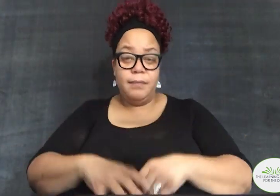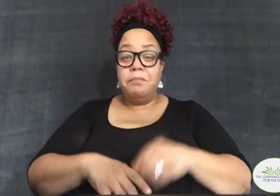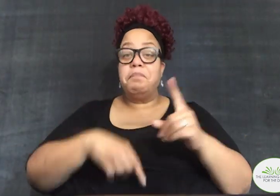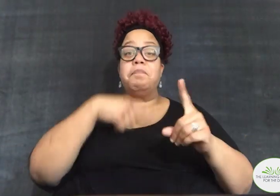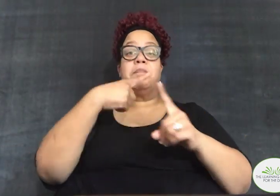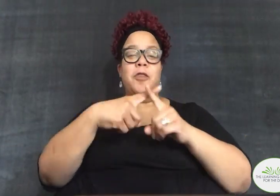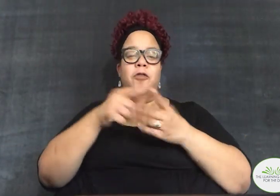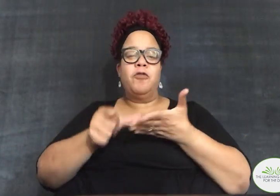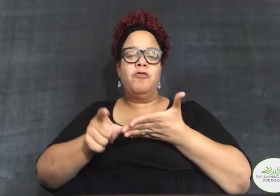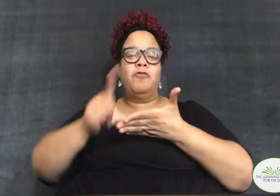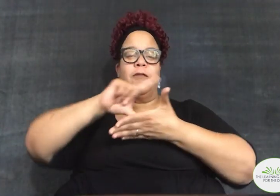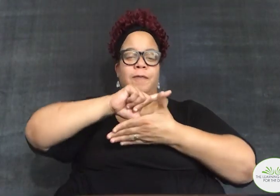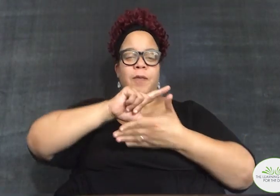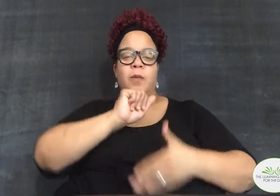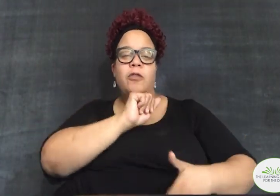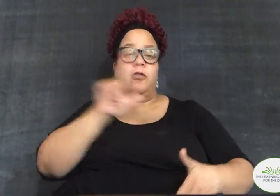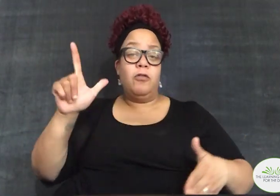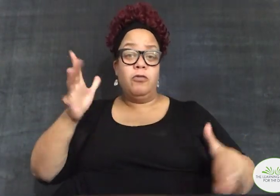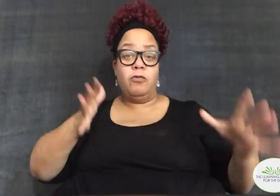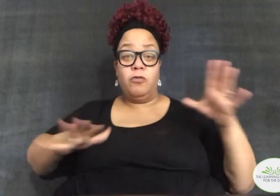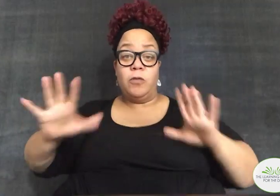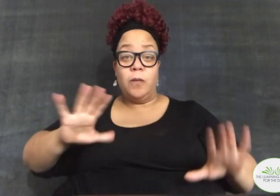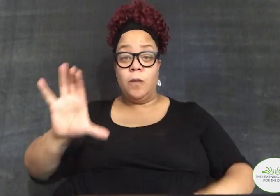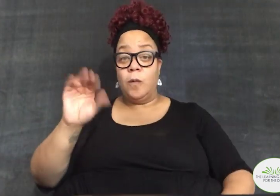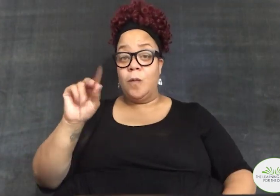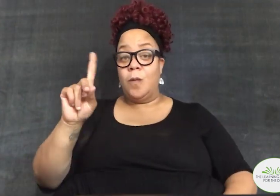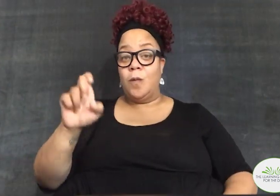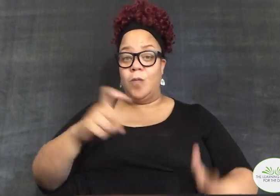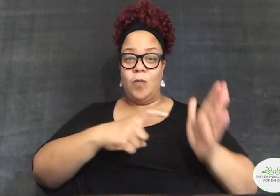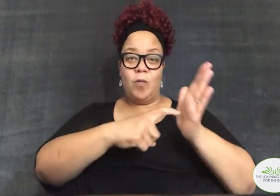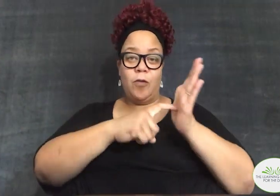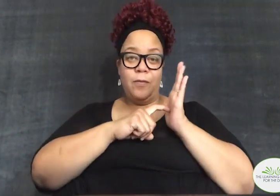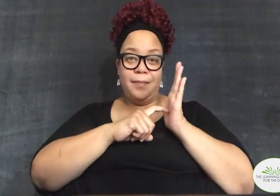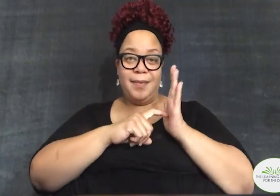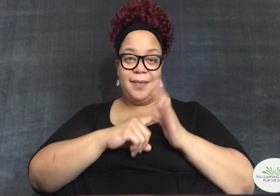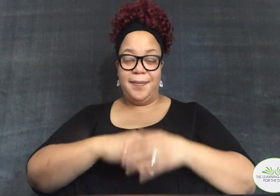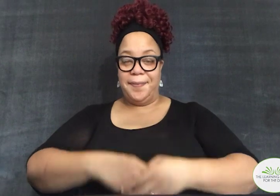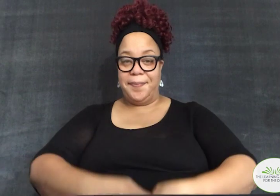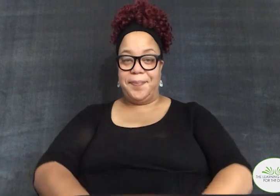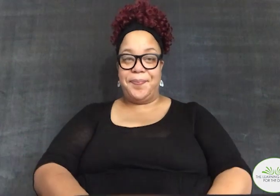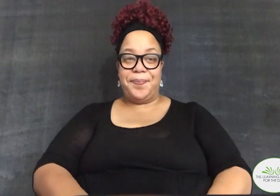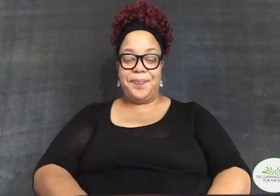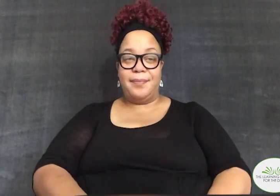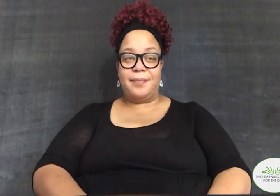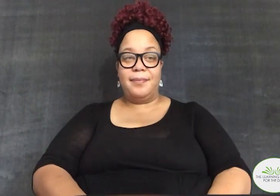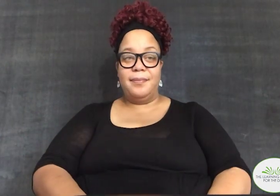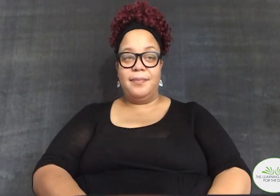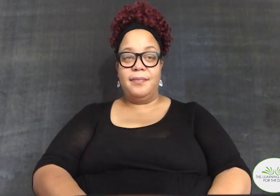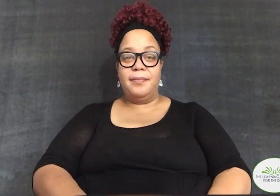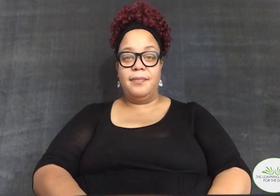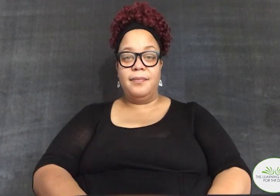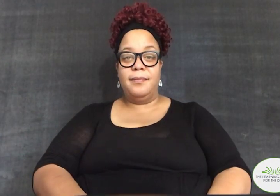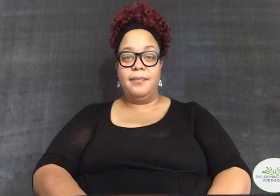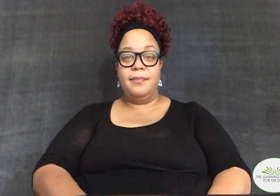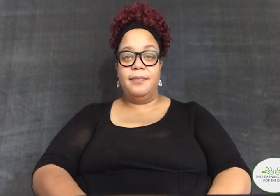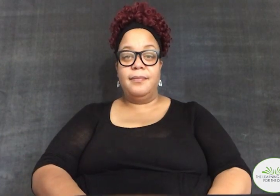learning exercise on topics of racial equity, and will make public the current resources they are